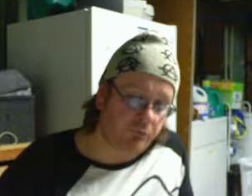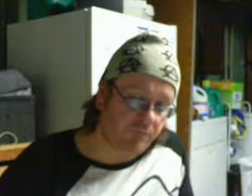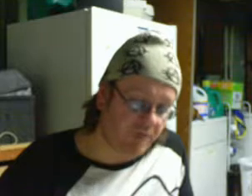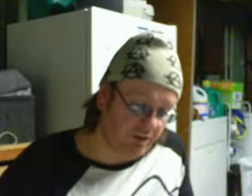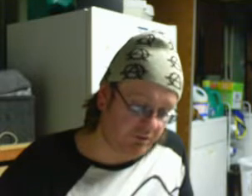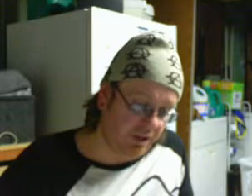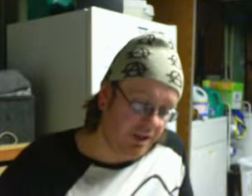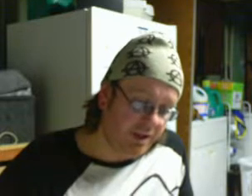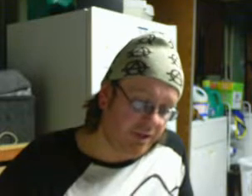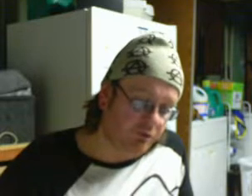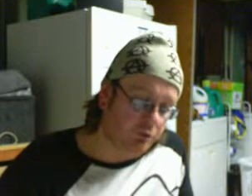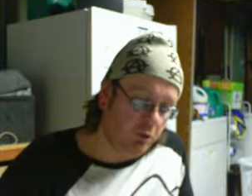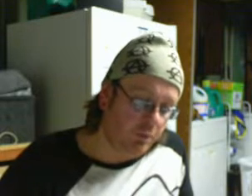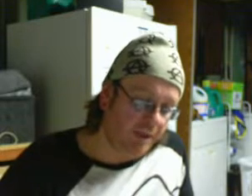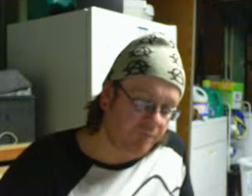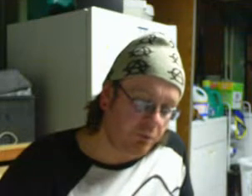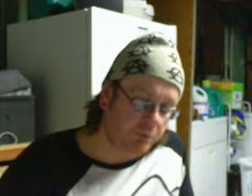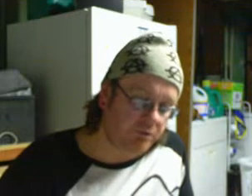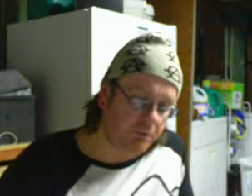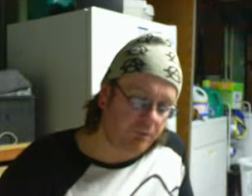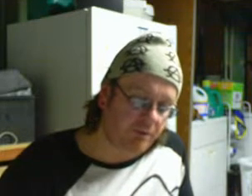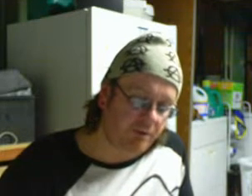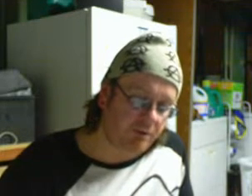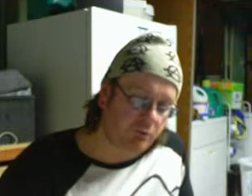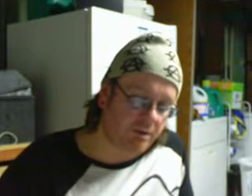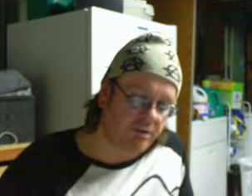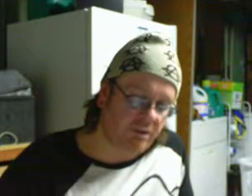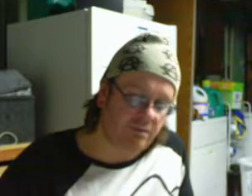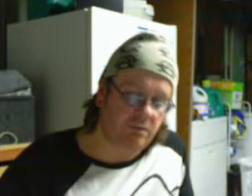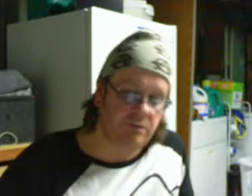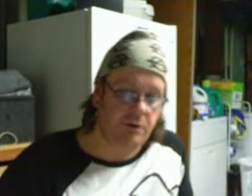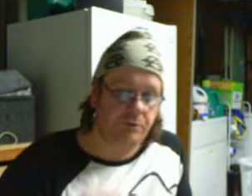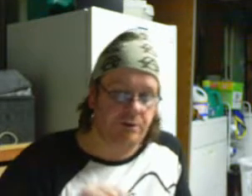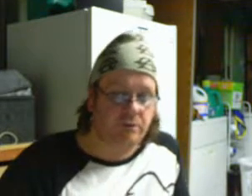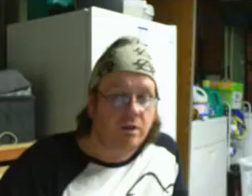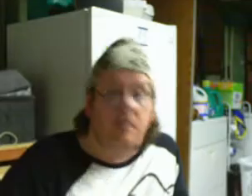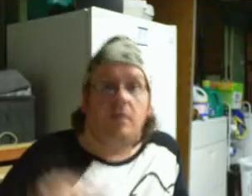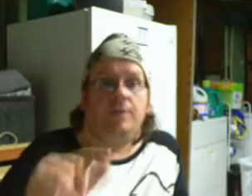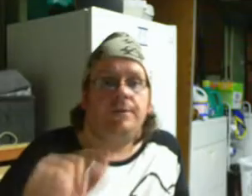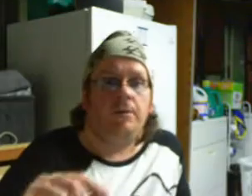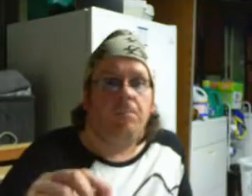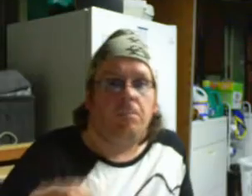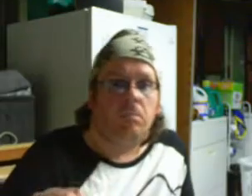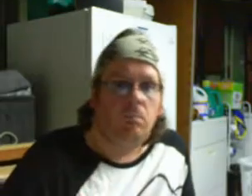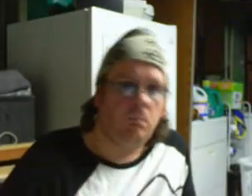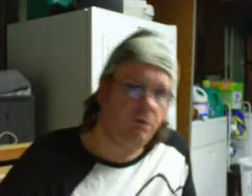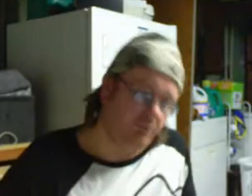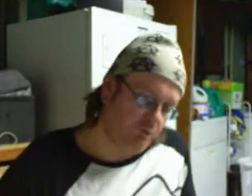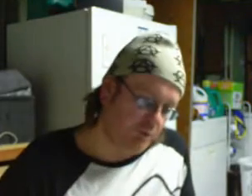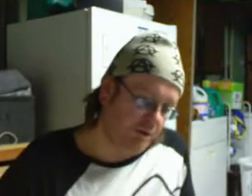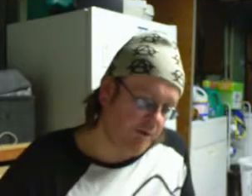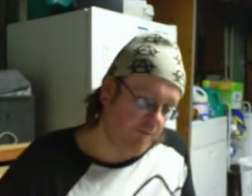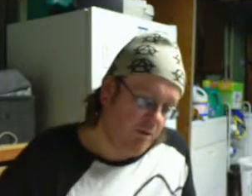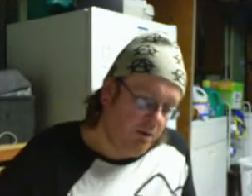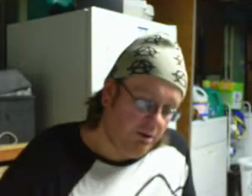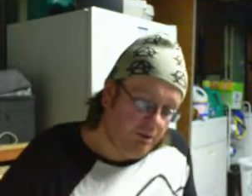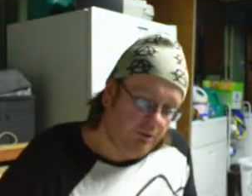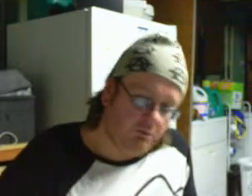fix. As you know, we have no one skilled in felling trees as the Sidonians. Now, look at this right here. He's going to